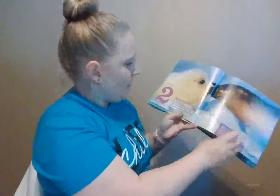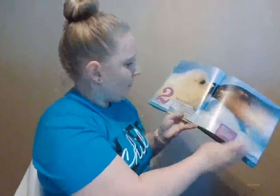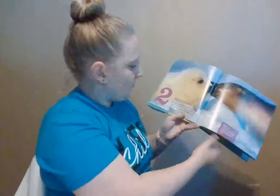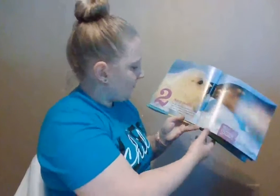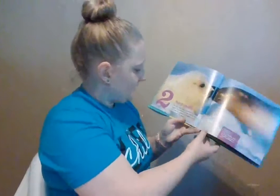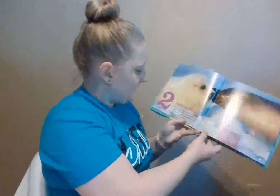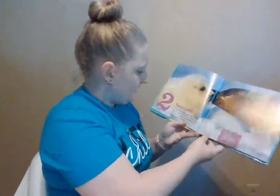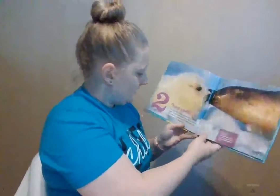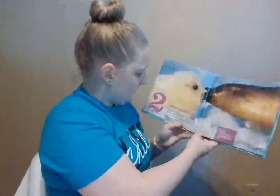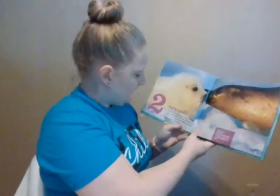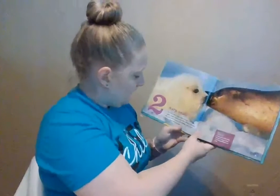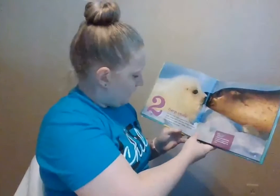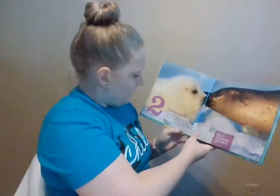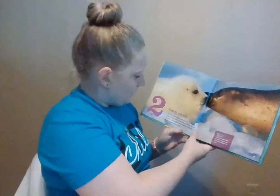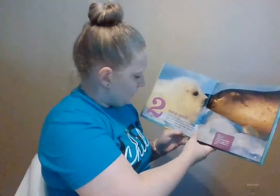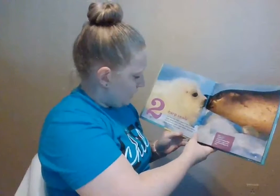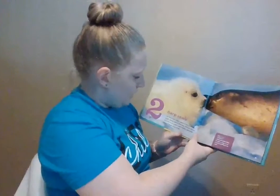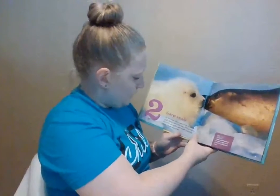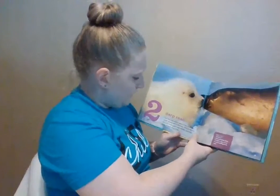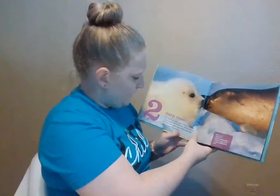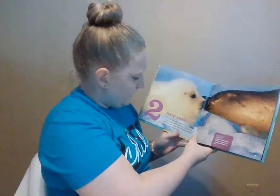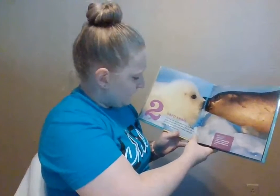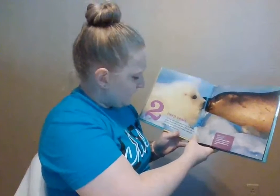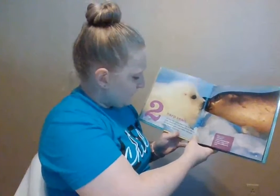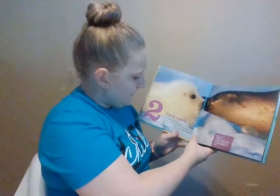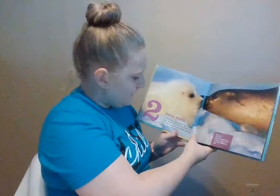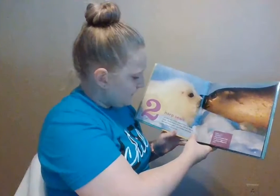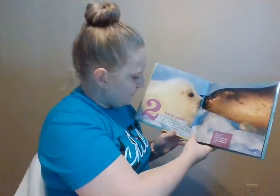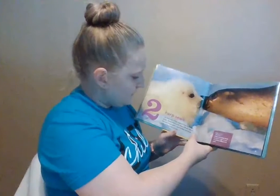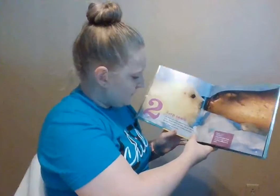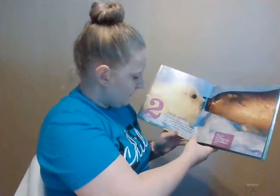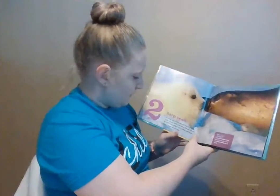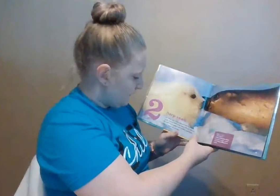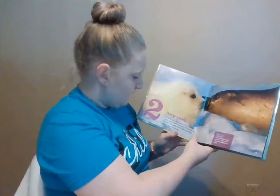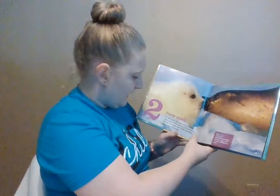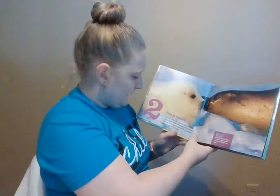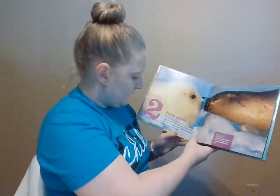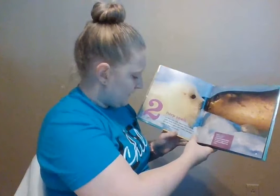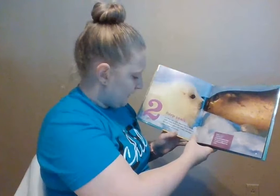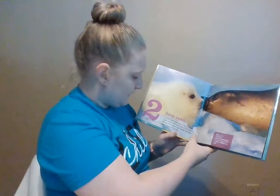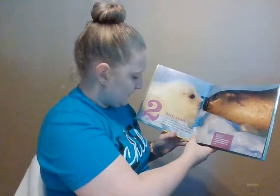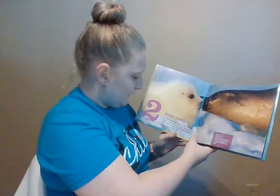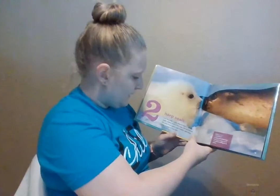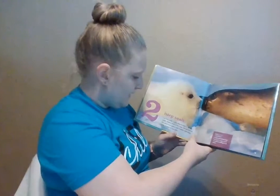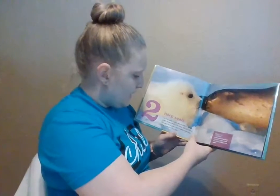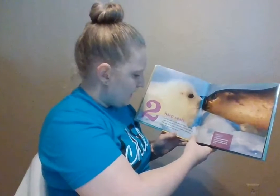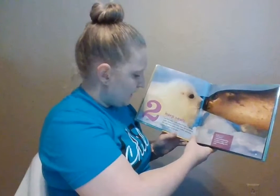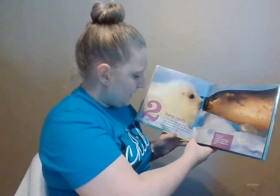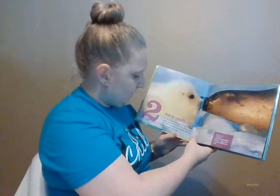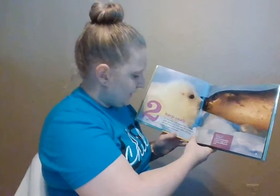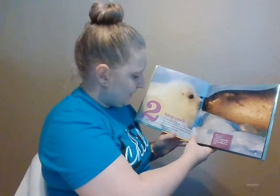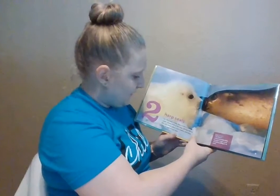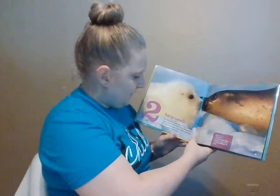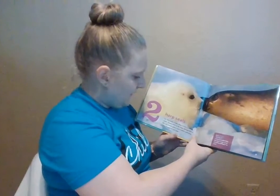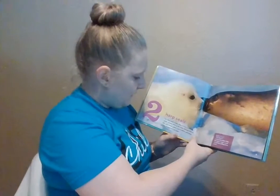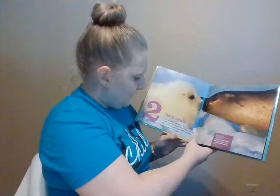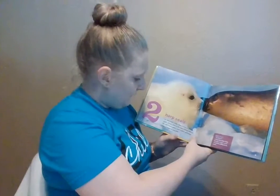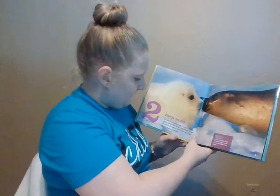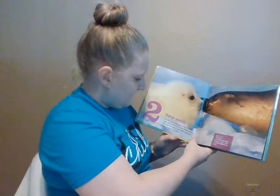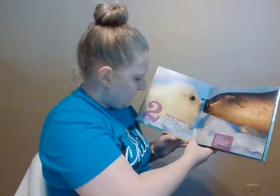Harp seals. 2 harp seals nuzzle nose to nose in the icy Arctic. Guess which is the baby?